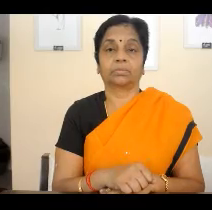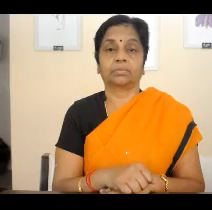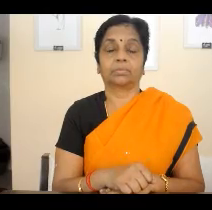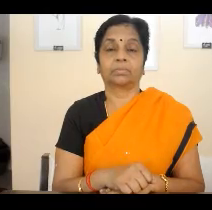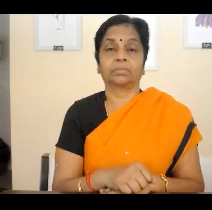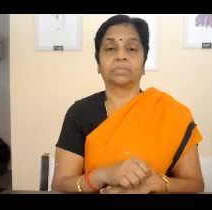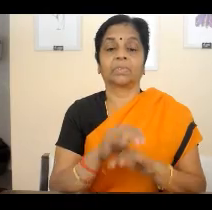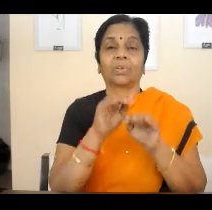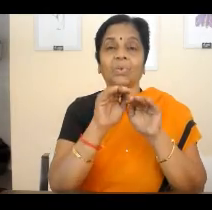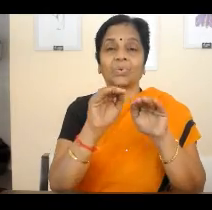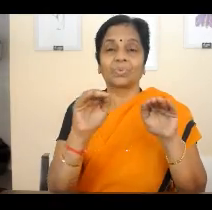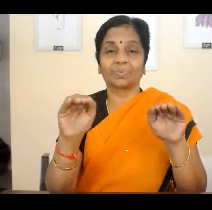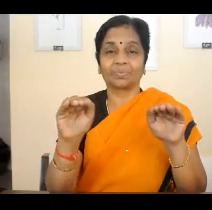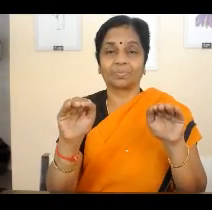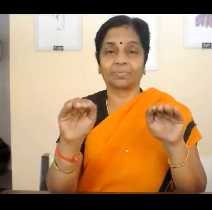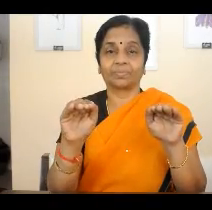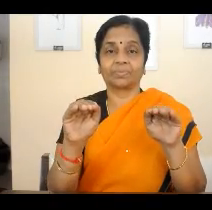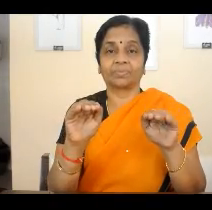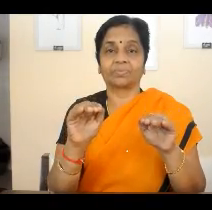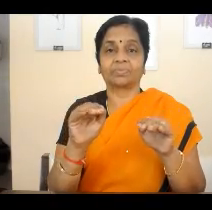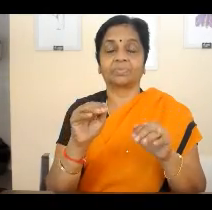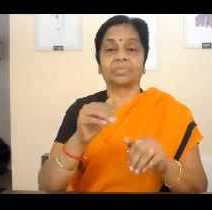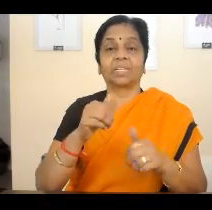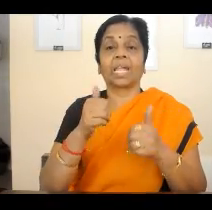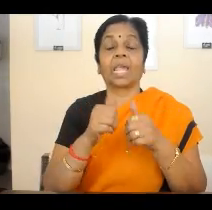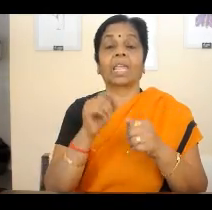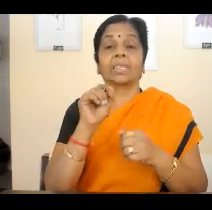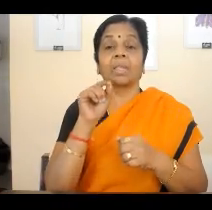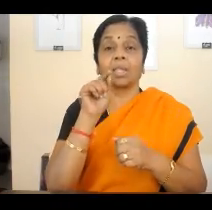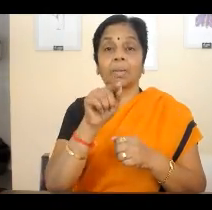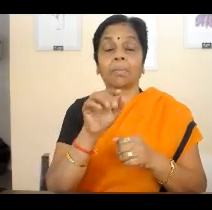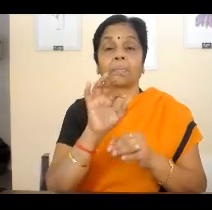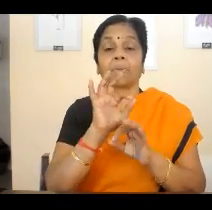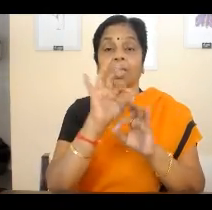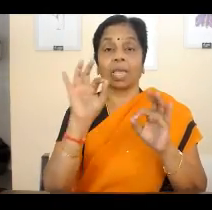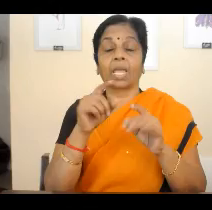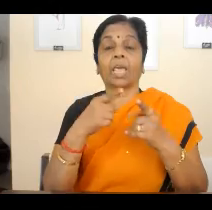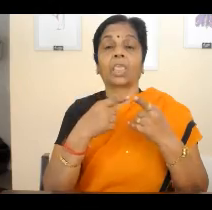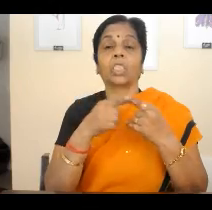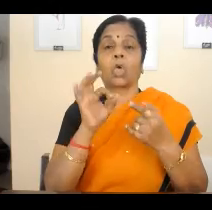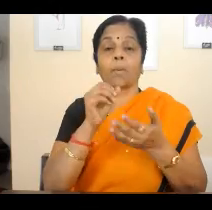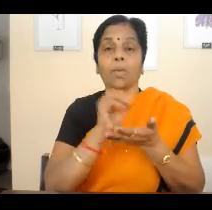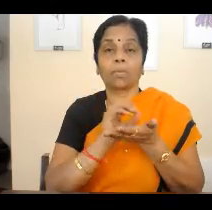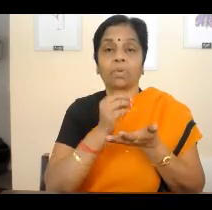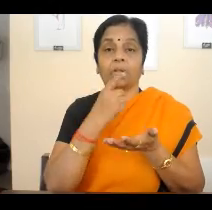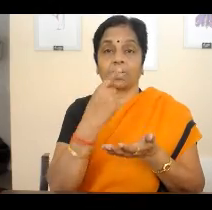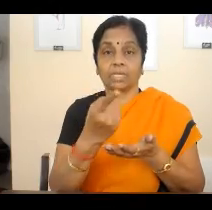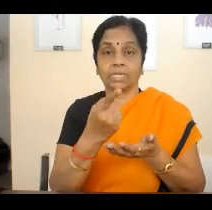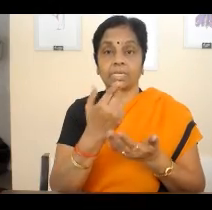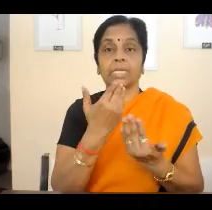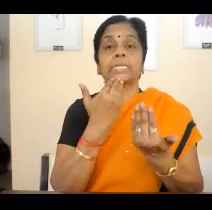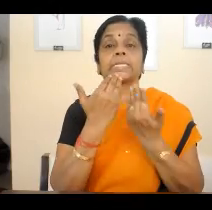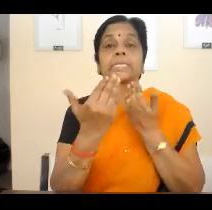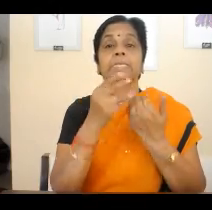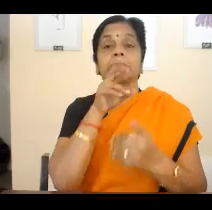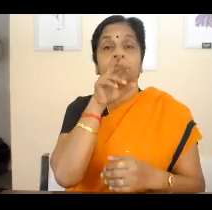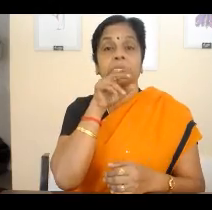Kits, aids, and appropriate therapies like speech therapy and